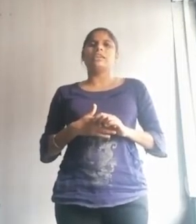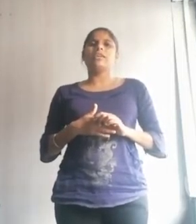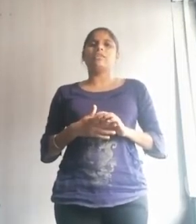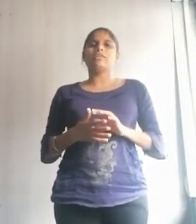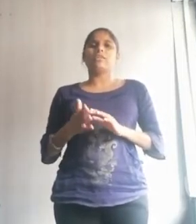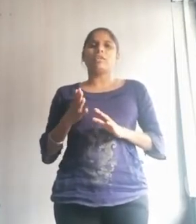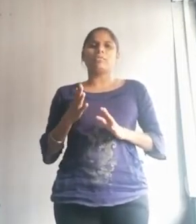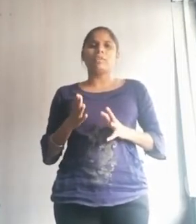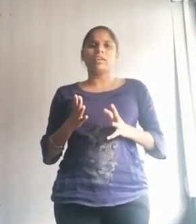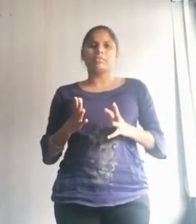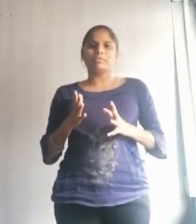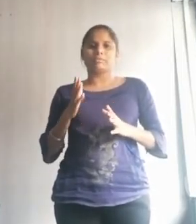enhance of the